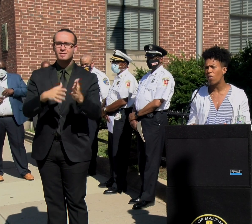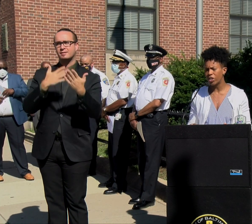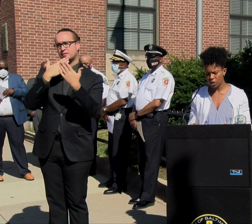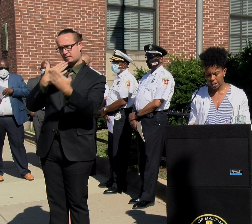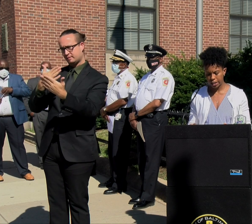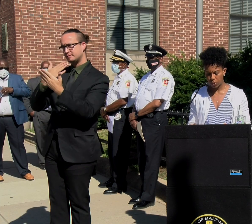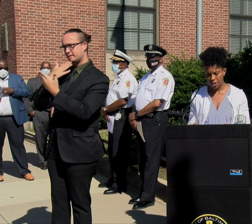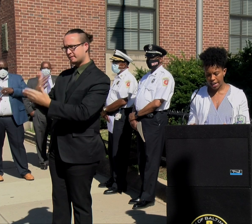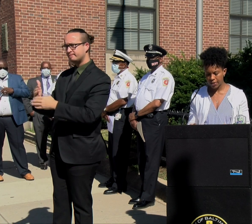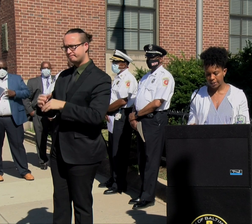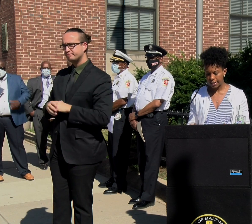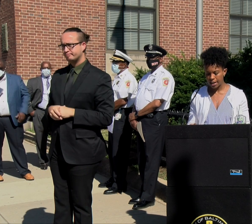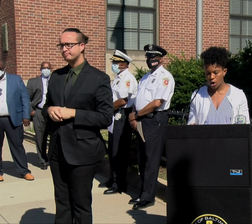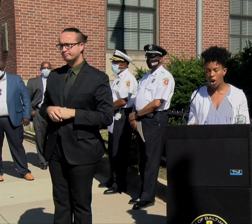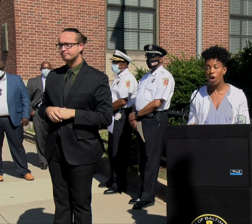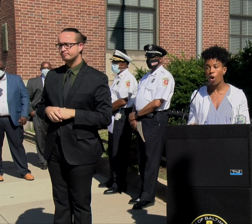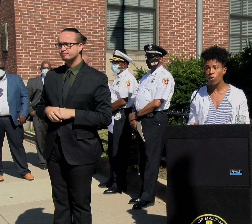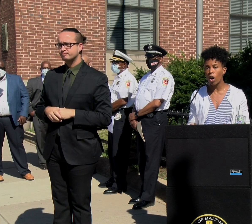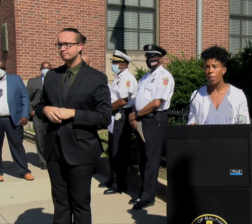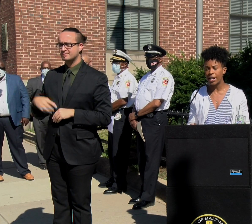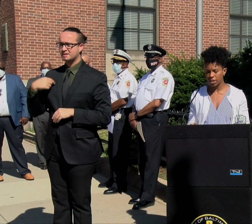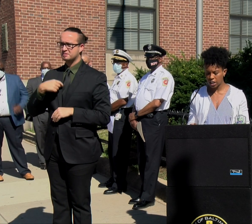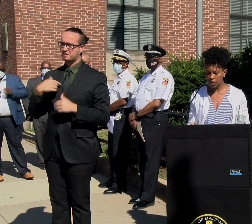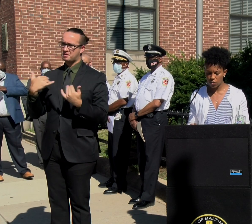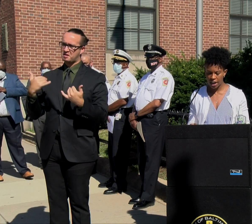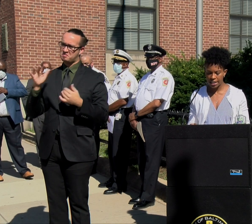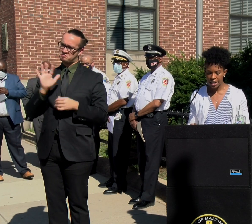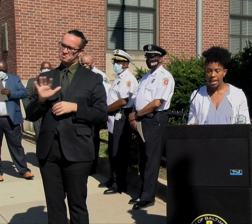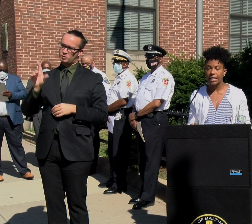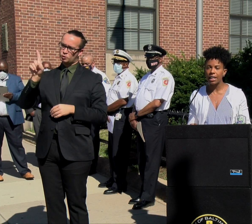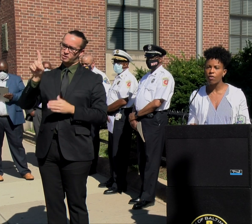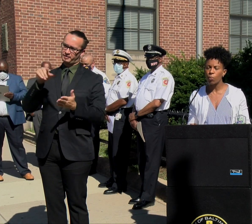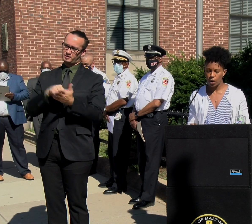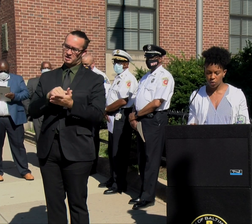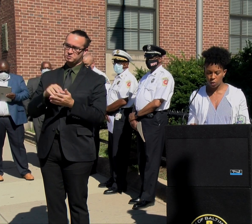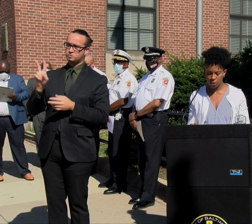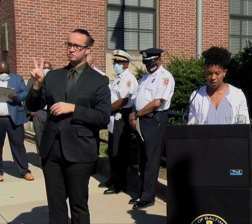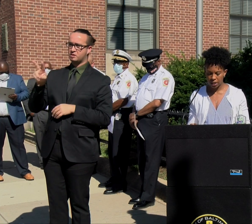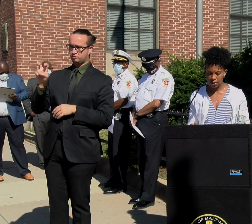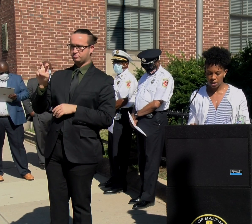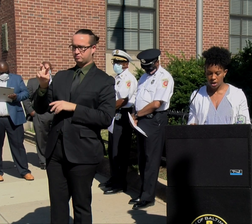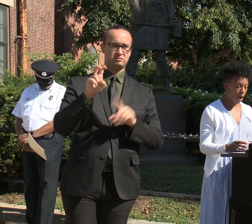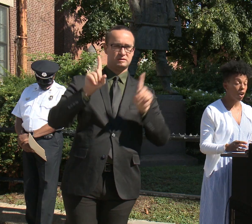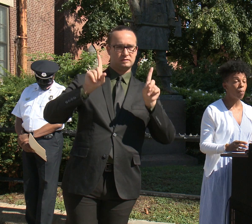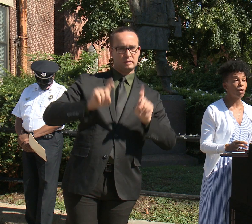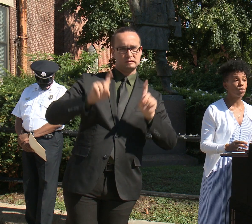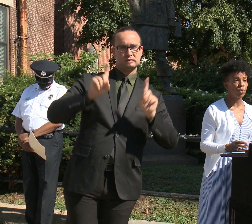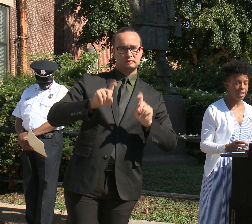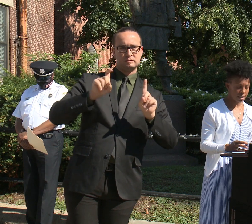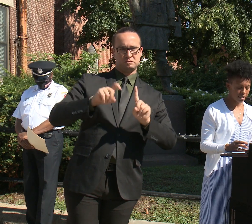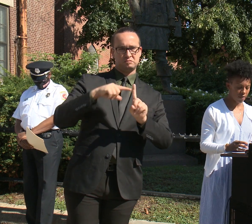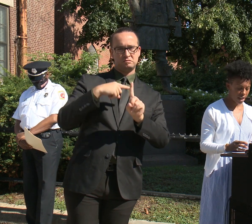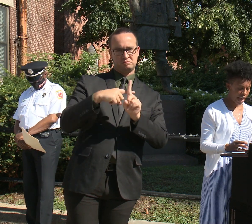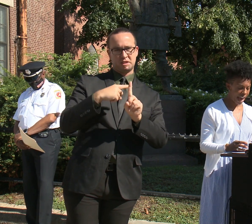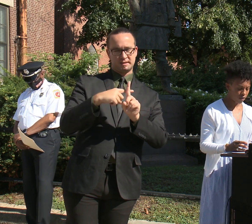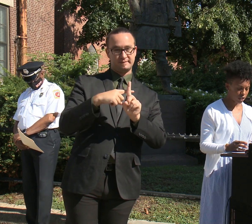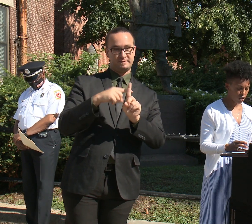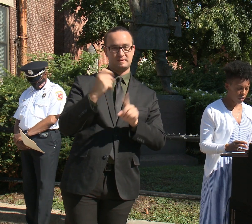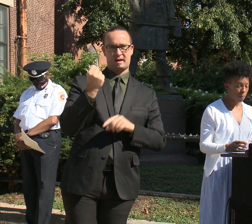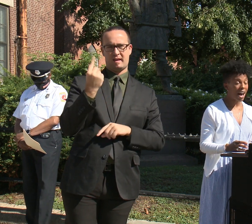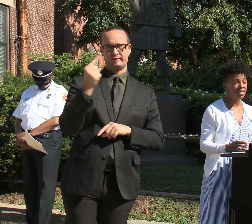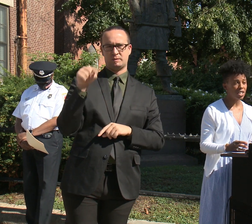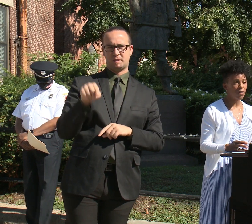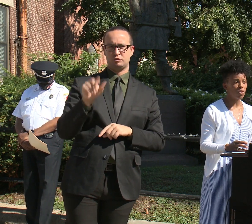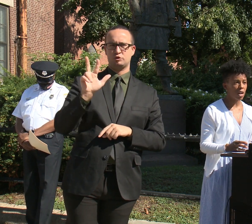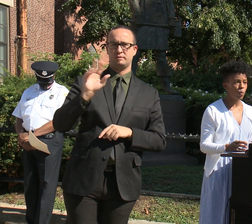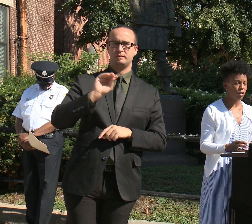over 1,200 tests per day in the city, and our overall positivity rate is 11.3%. On our most recent 7-day average,